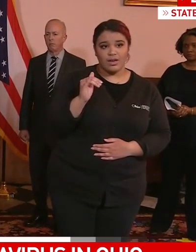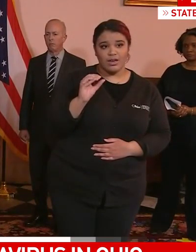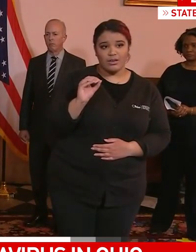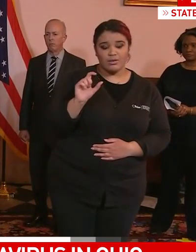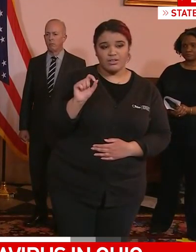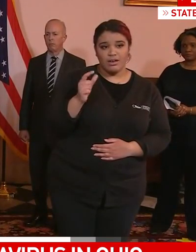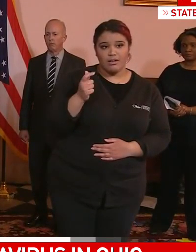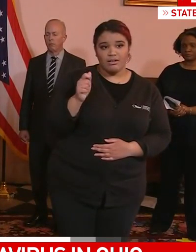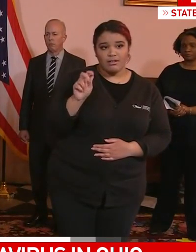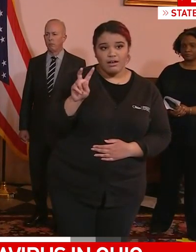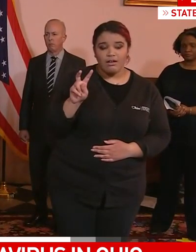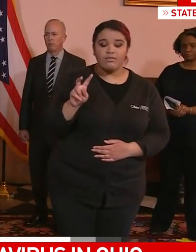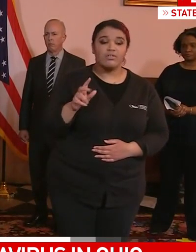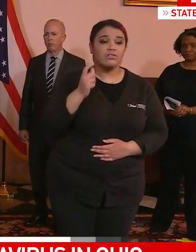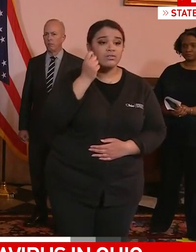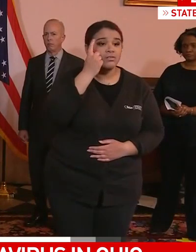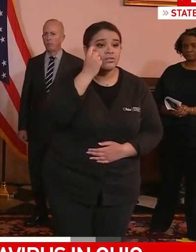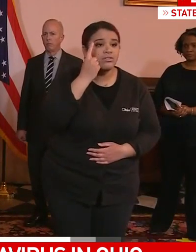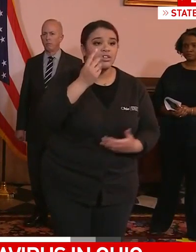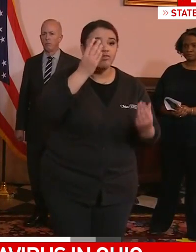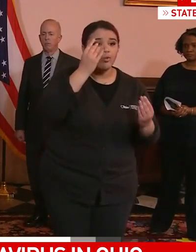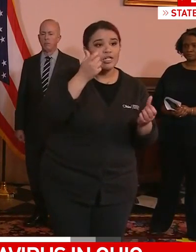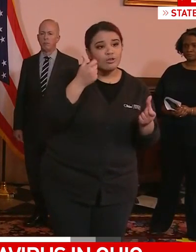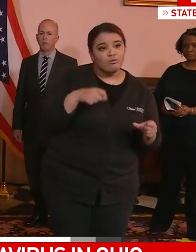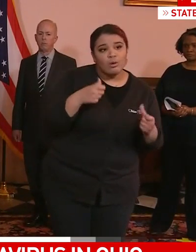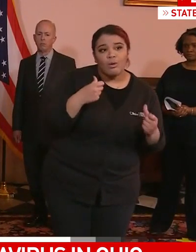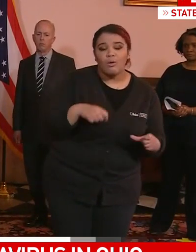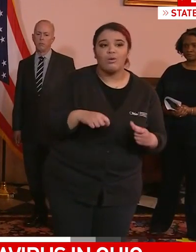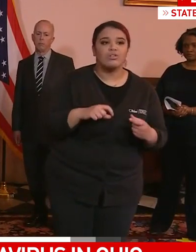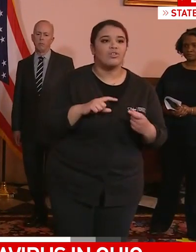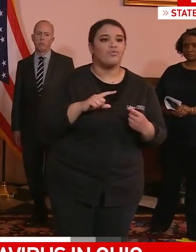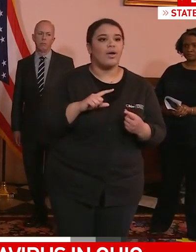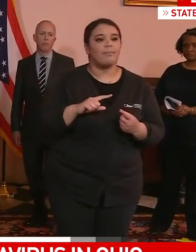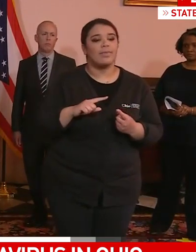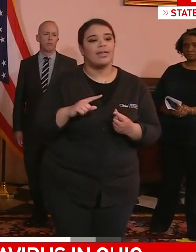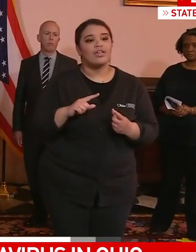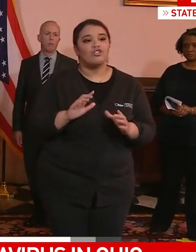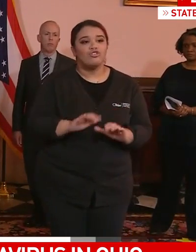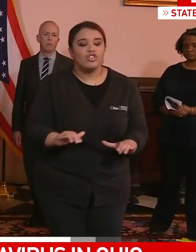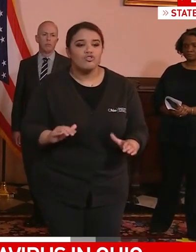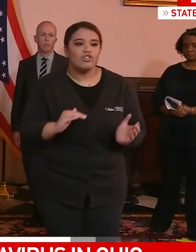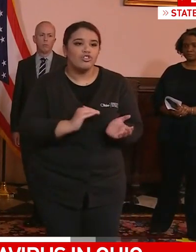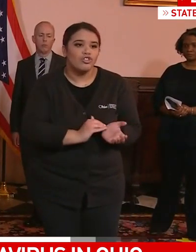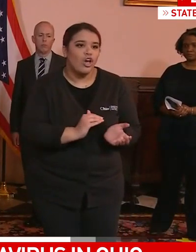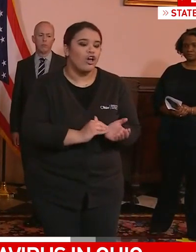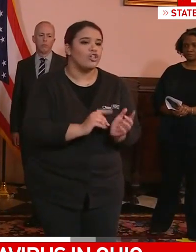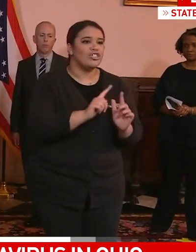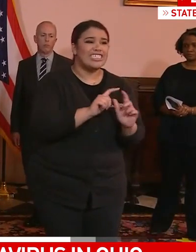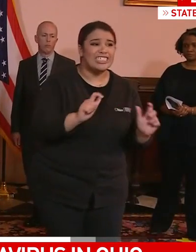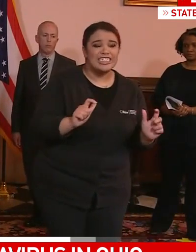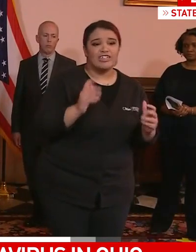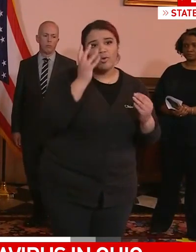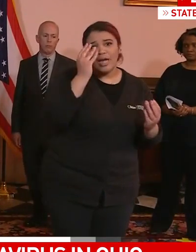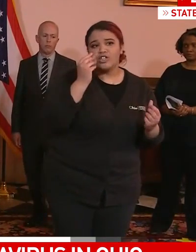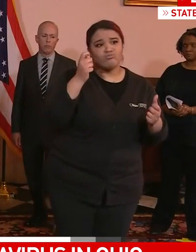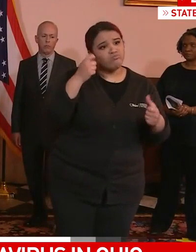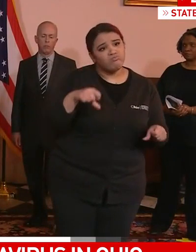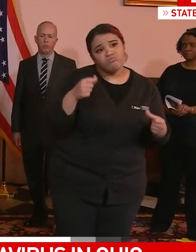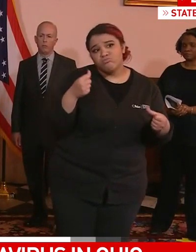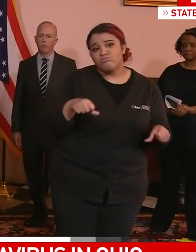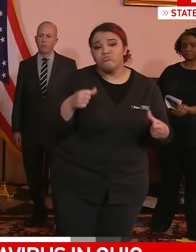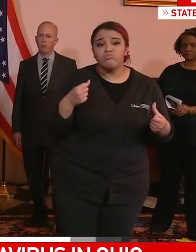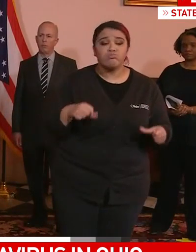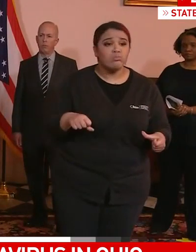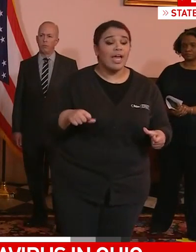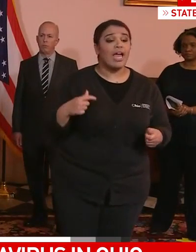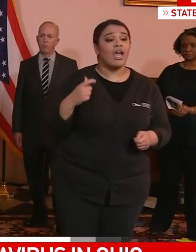and pediatricians, and there's a lot more guidance for family on there today. And we are, for our local partners, we're redeveloping it so it's